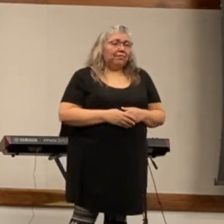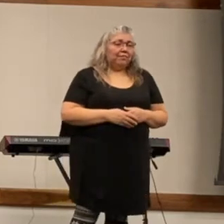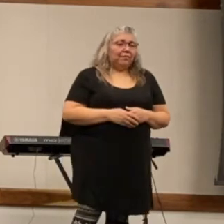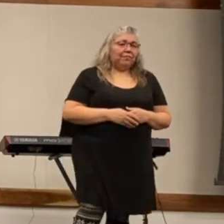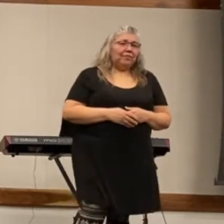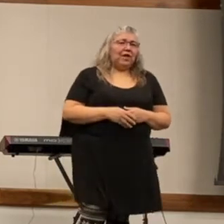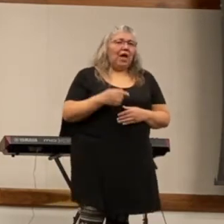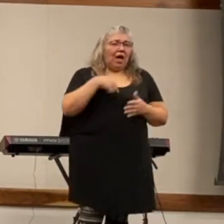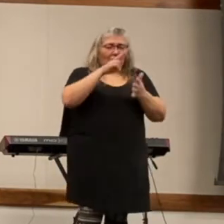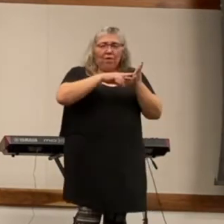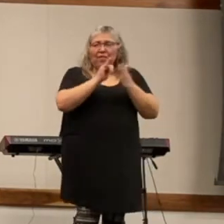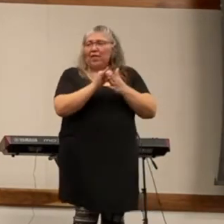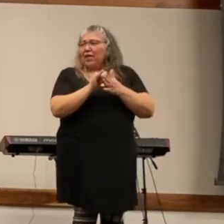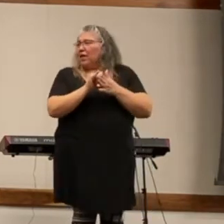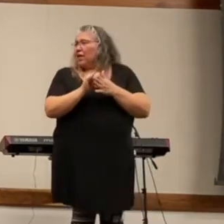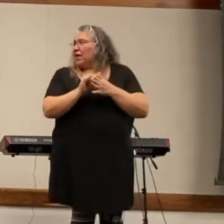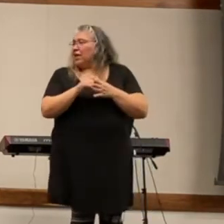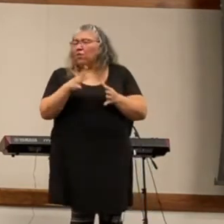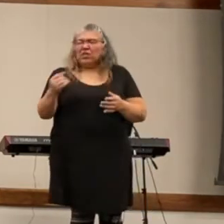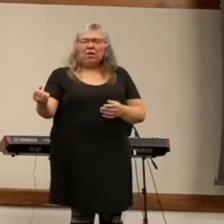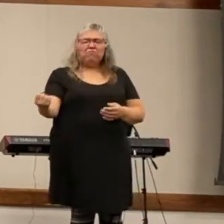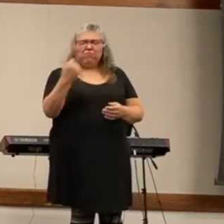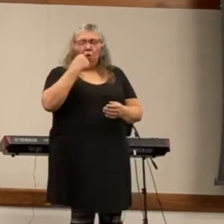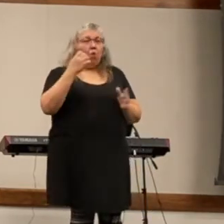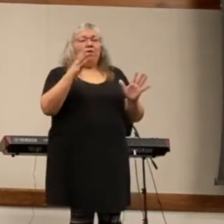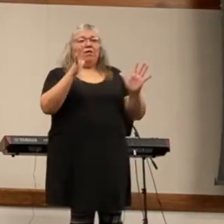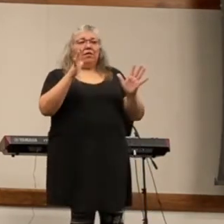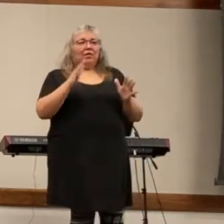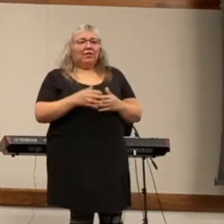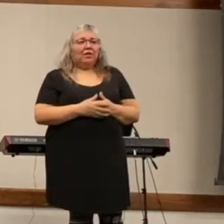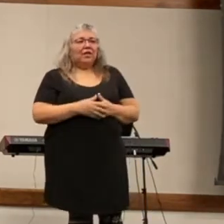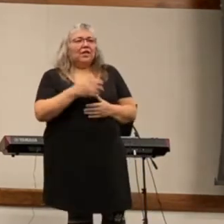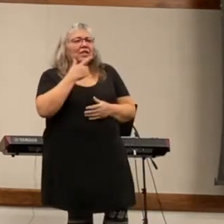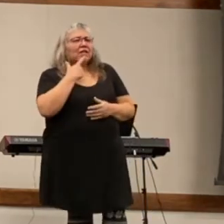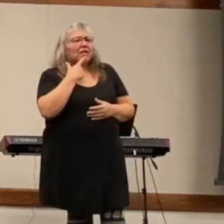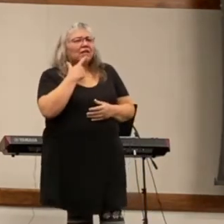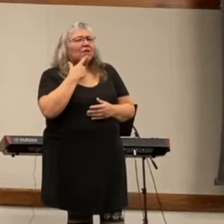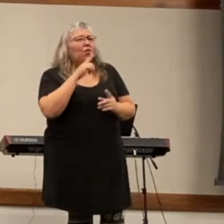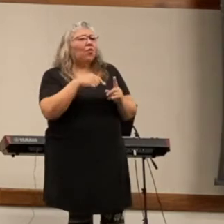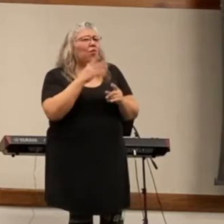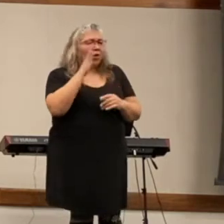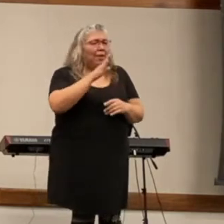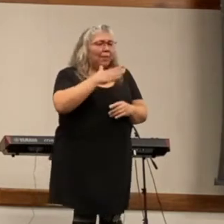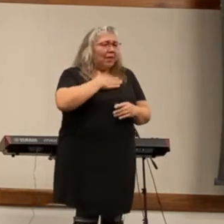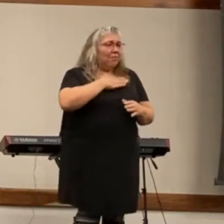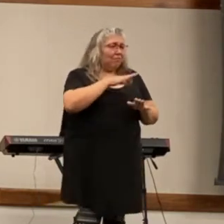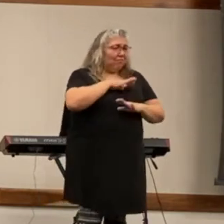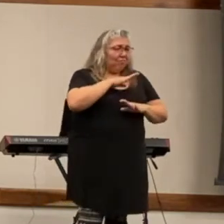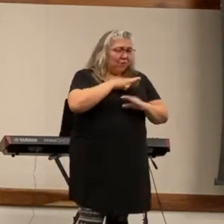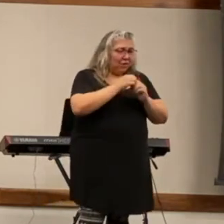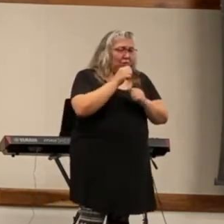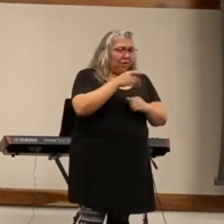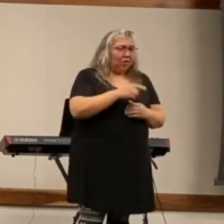When I read that, what a punch in my face. He says, would he be pleased with you? Would